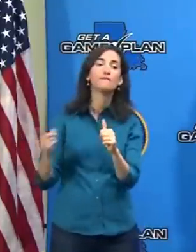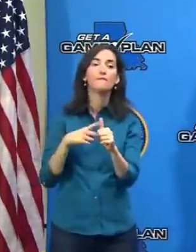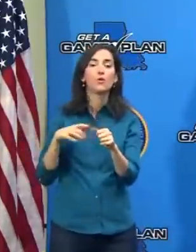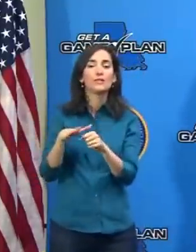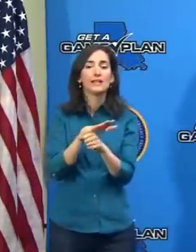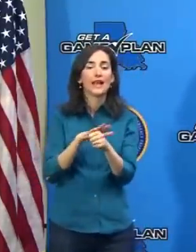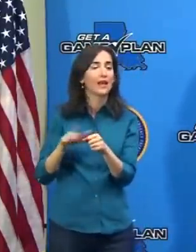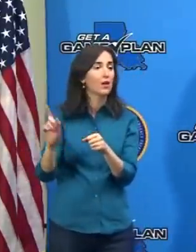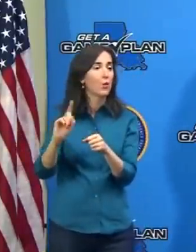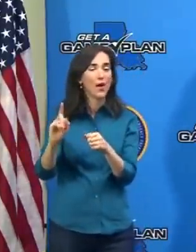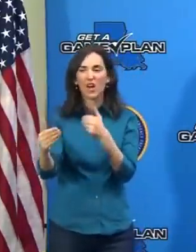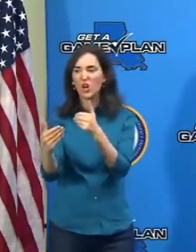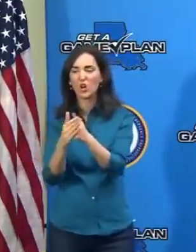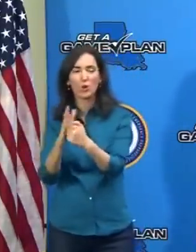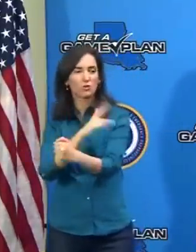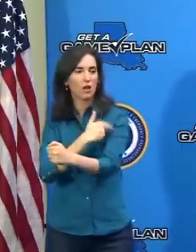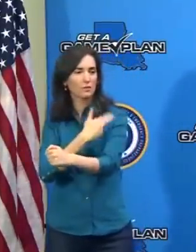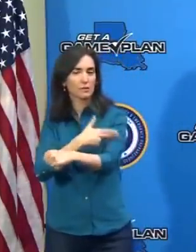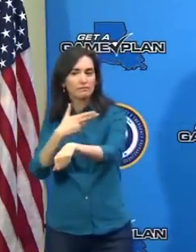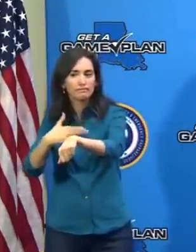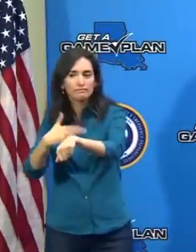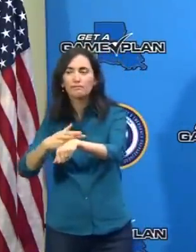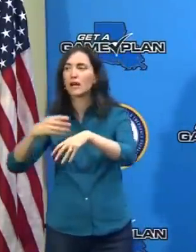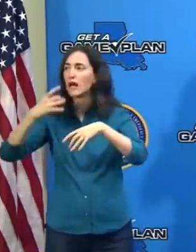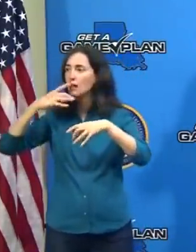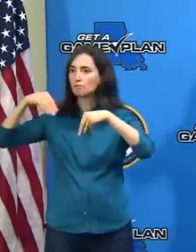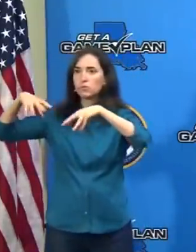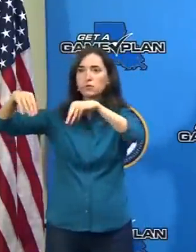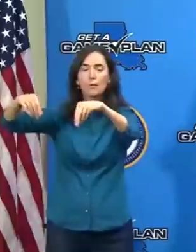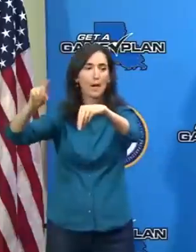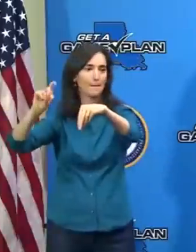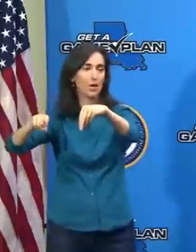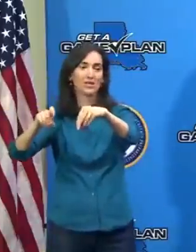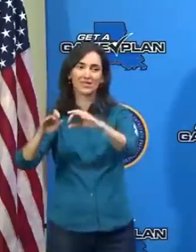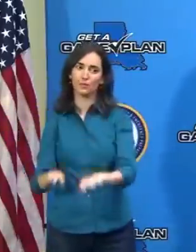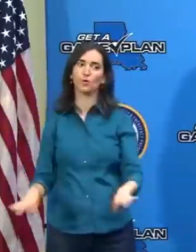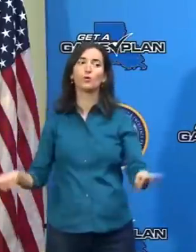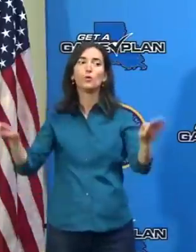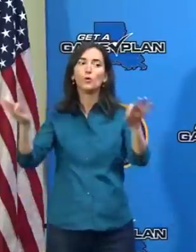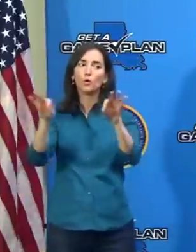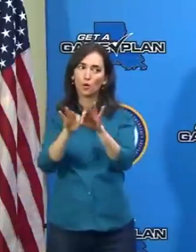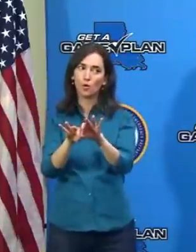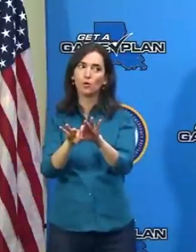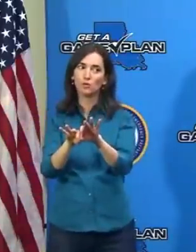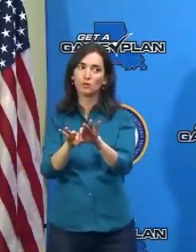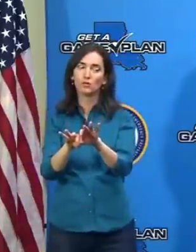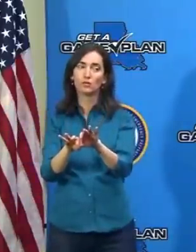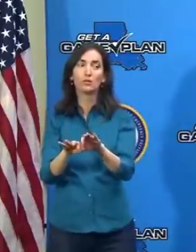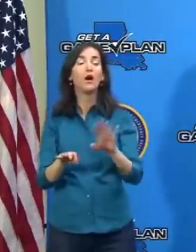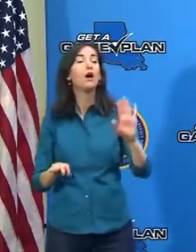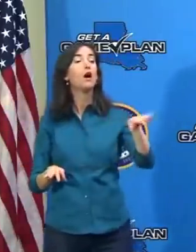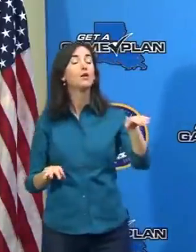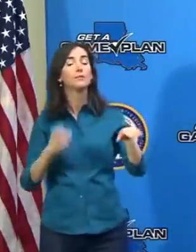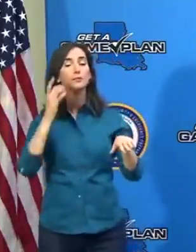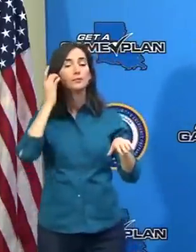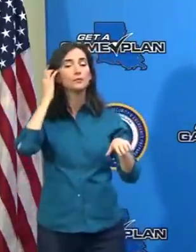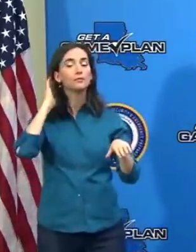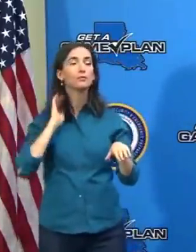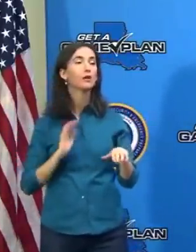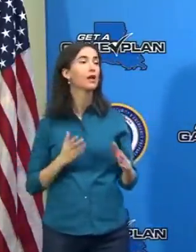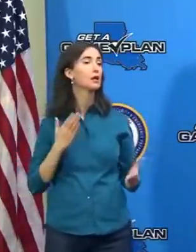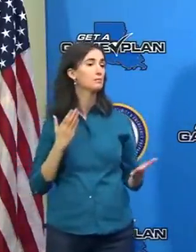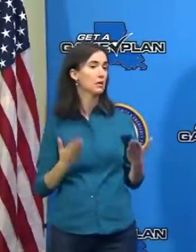your most critical needs are restored first is going to be really, really important. And until we can make that happen, and by the way, there may